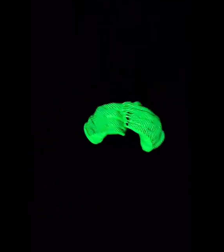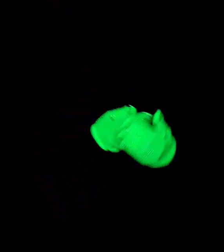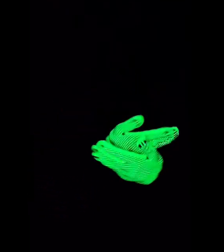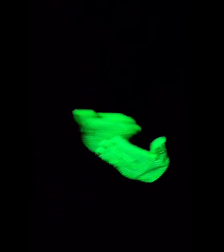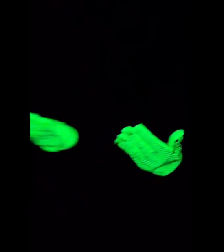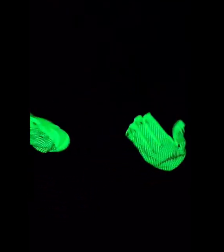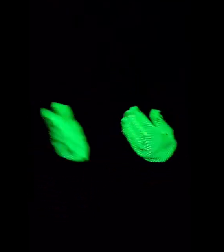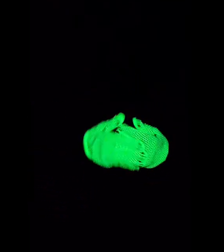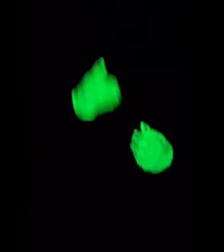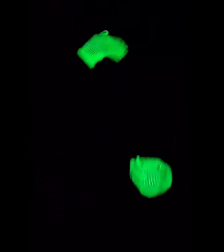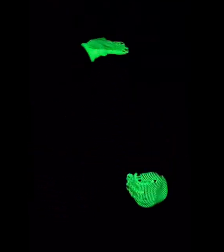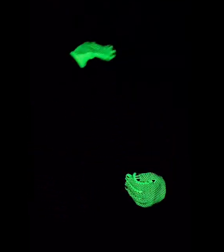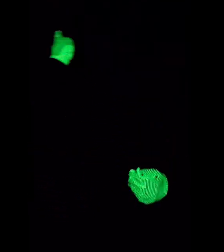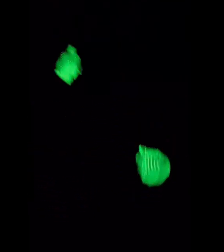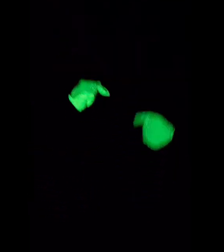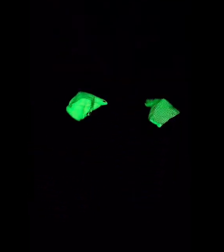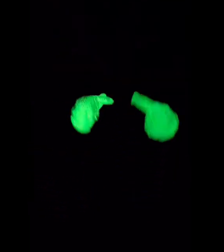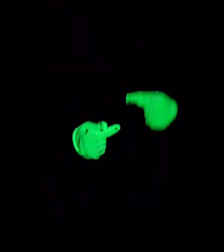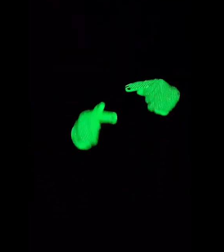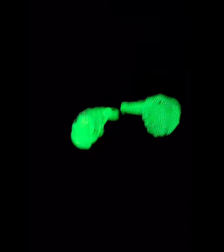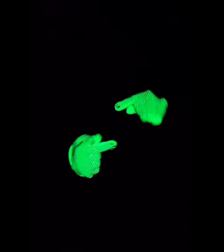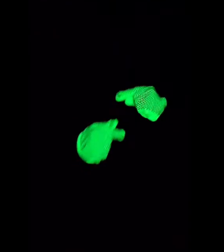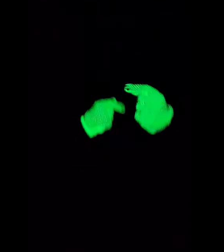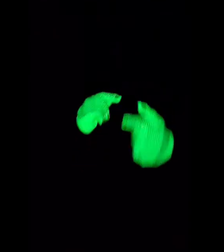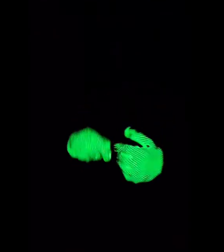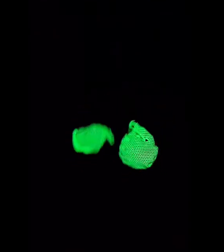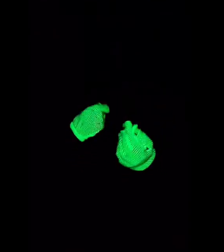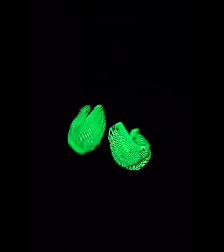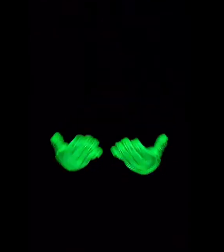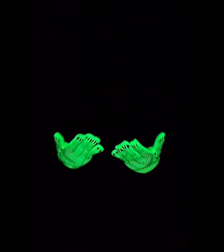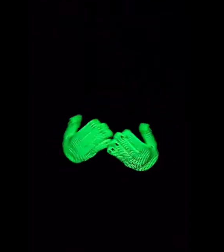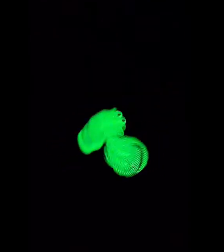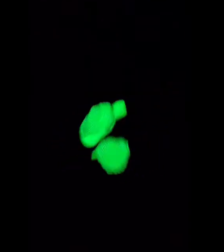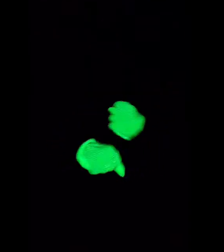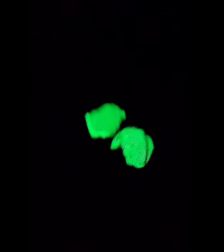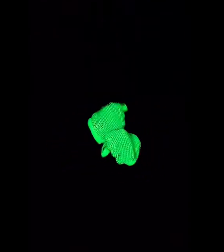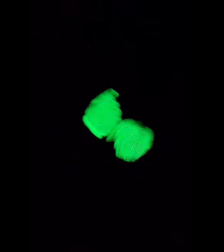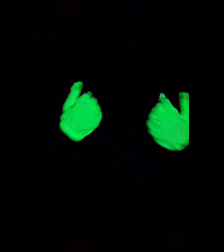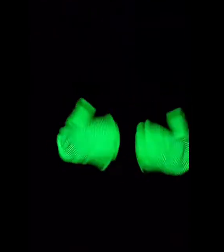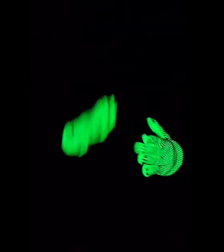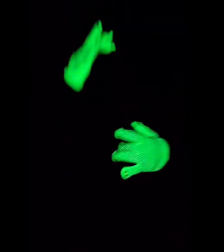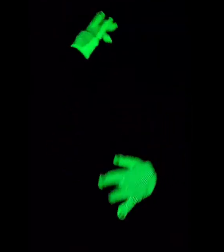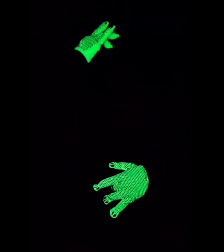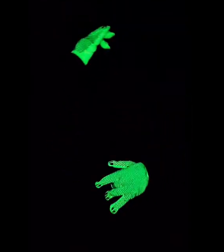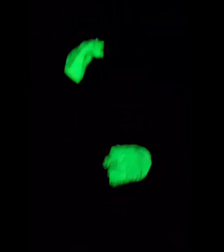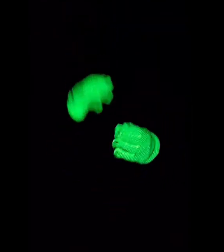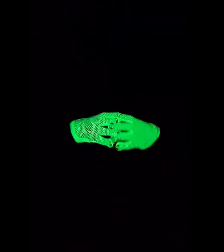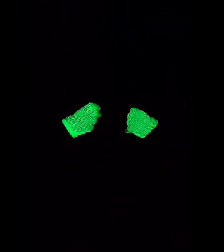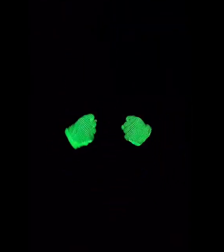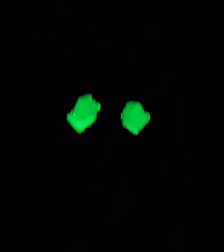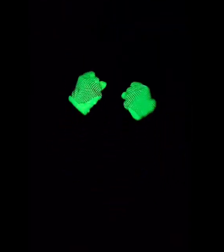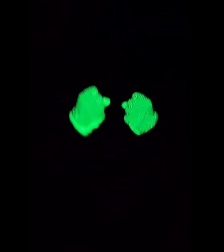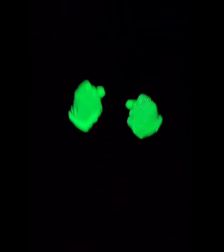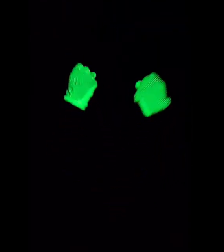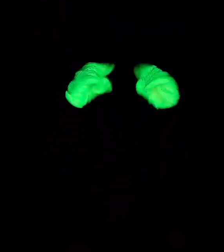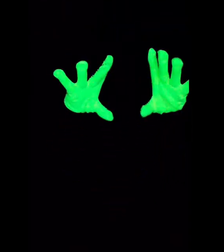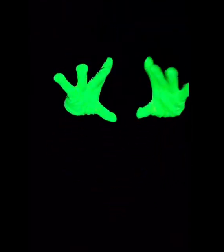we can hardly see The pain this year has brought us May the sick find healings touch May